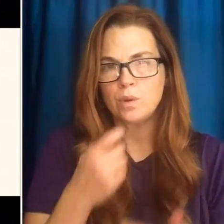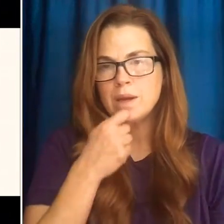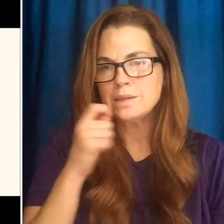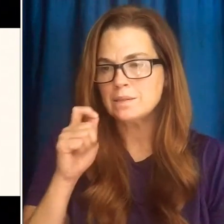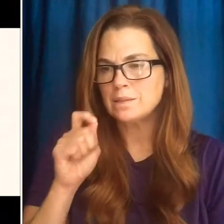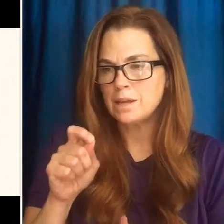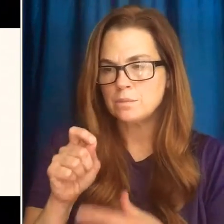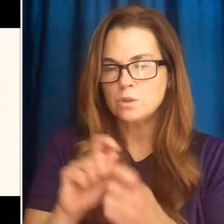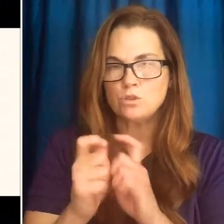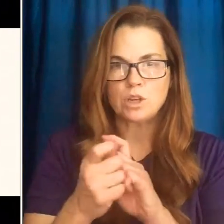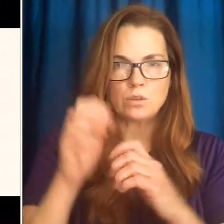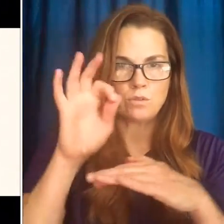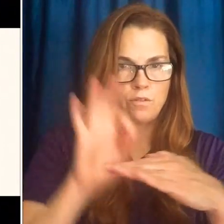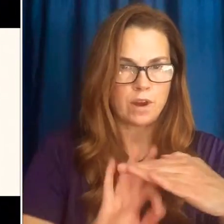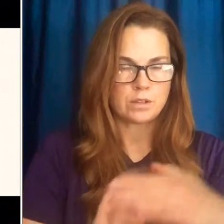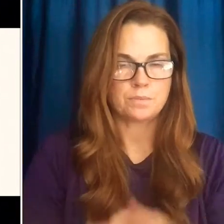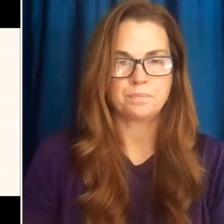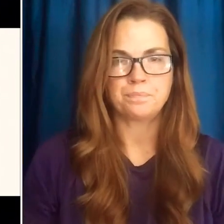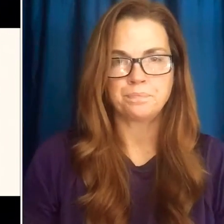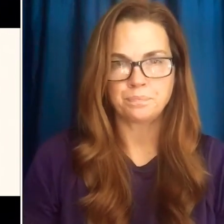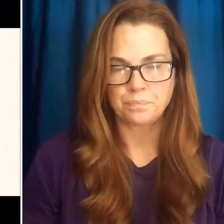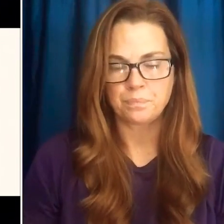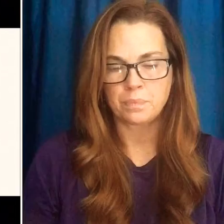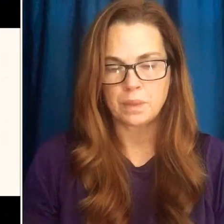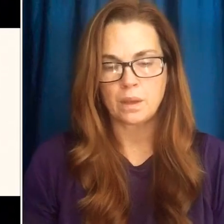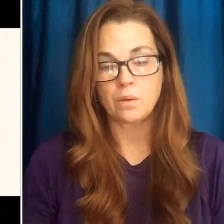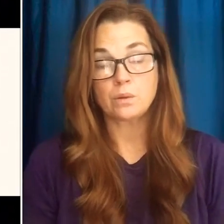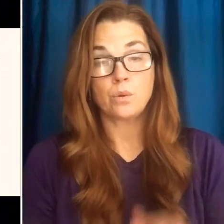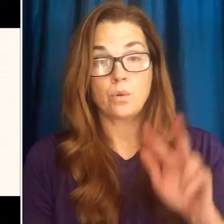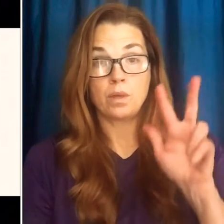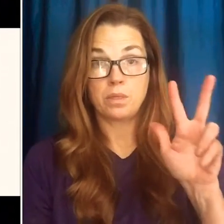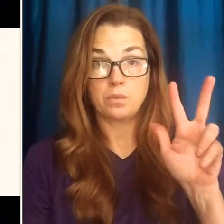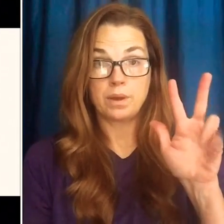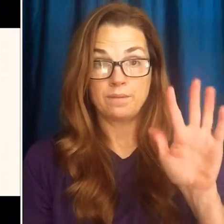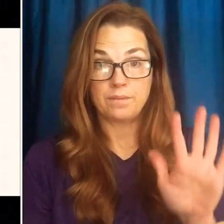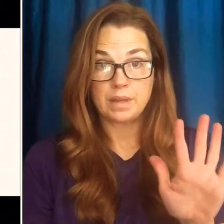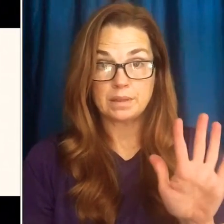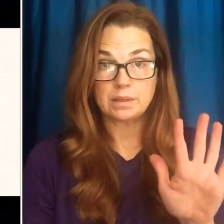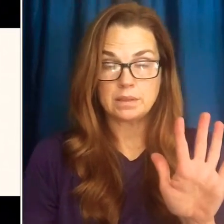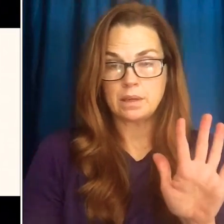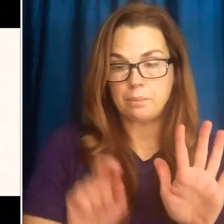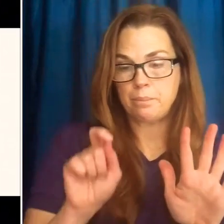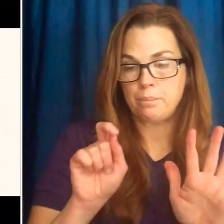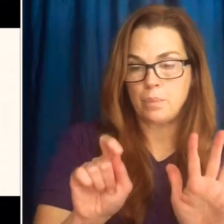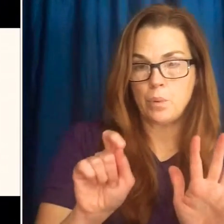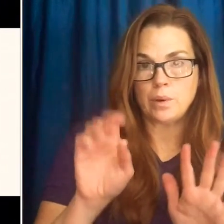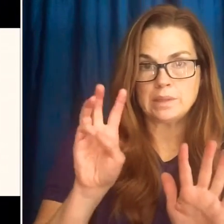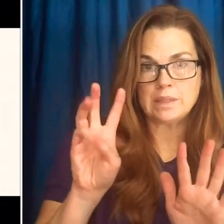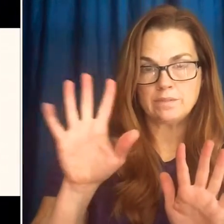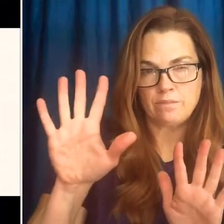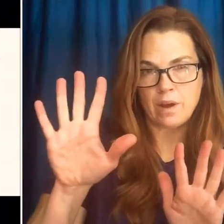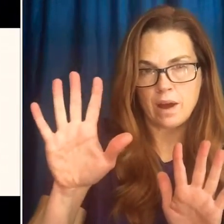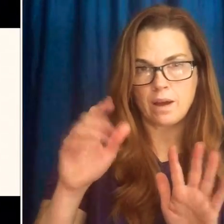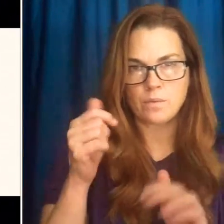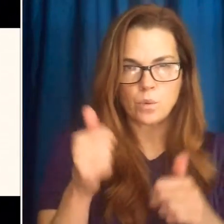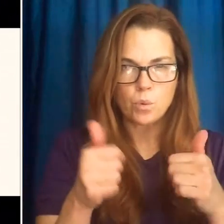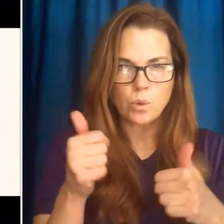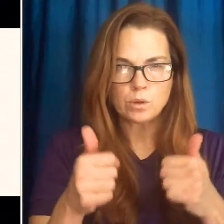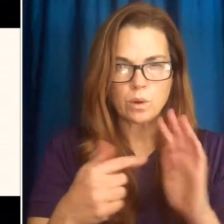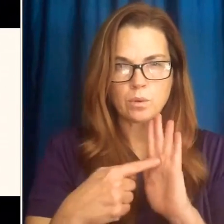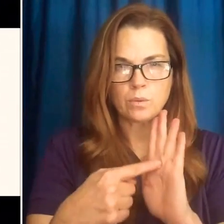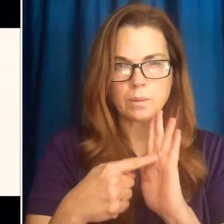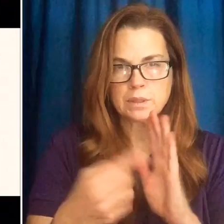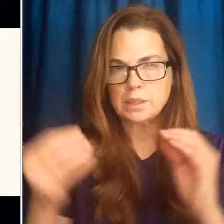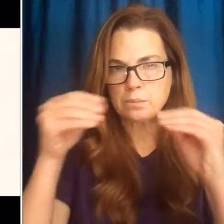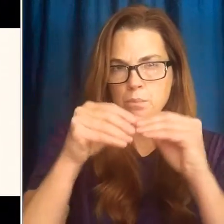cents. And we want to know who has more money or who has less. So we're going to rewrite our fraction